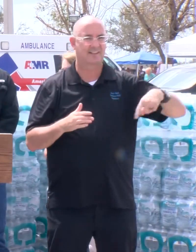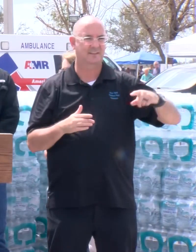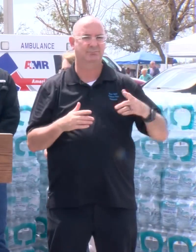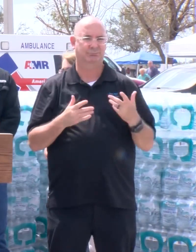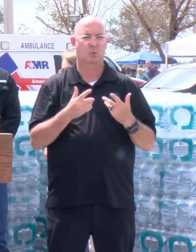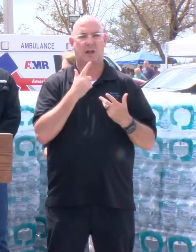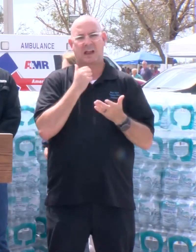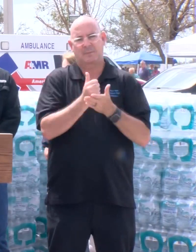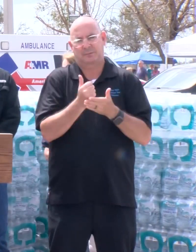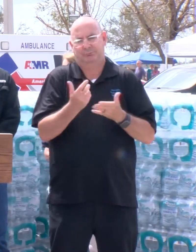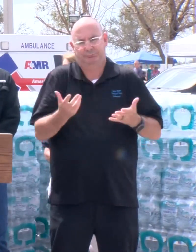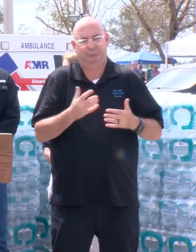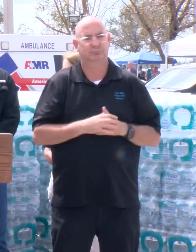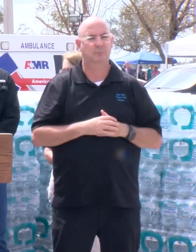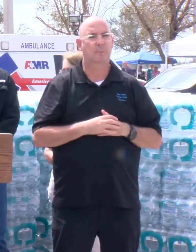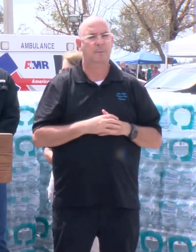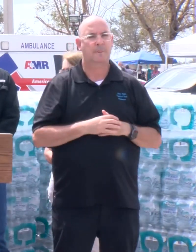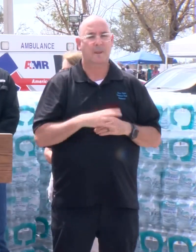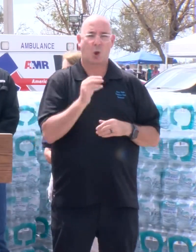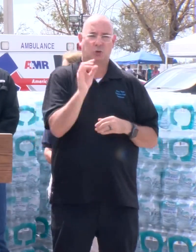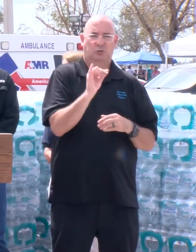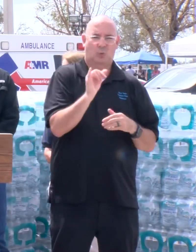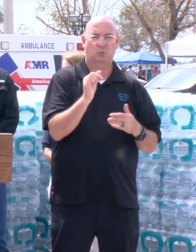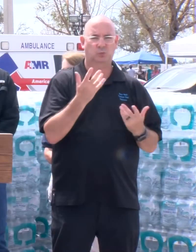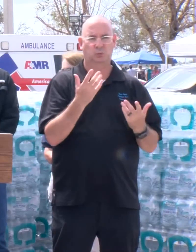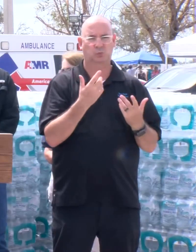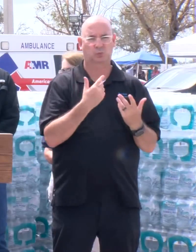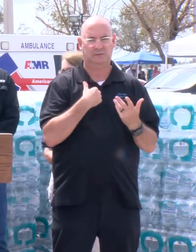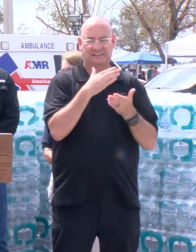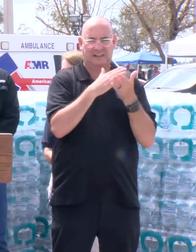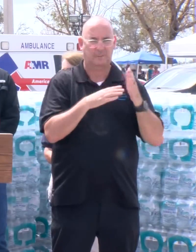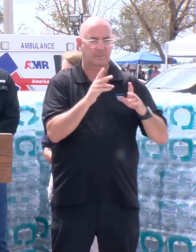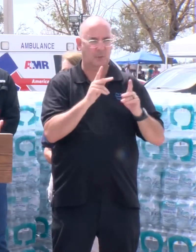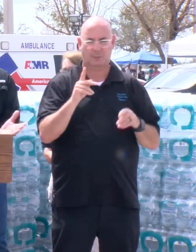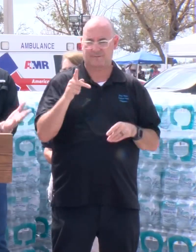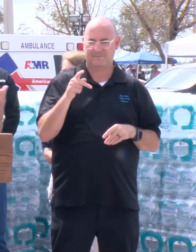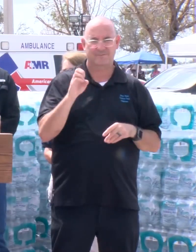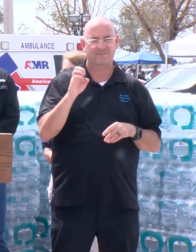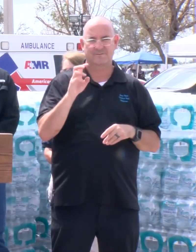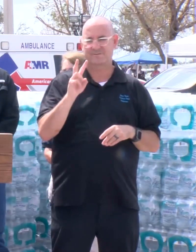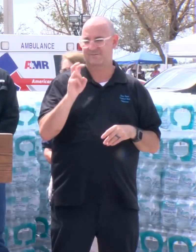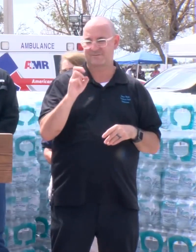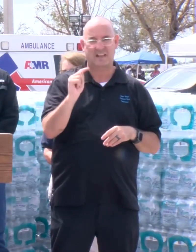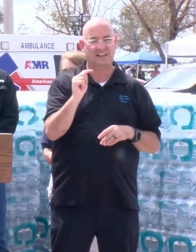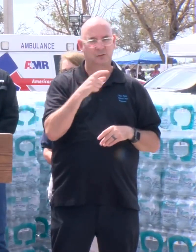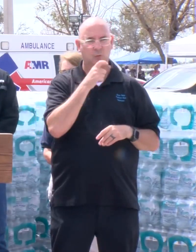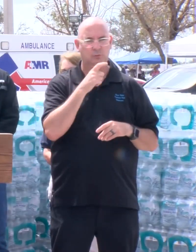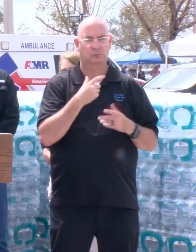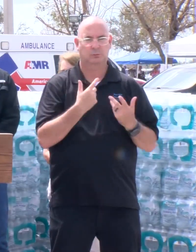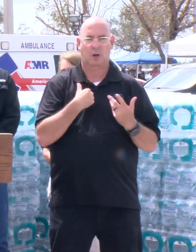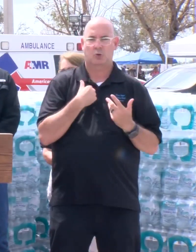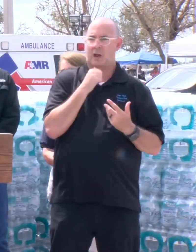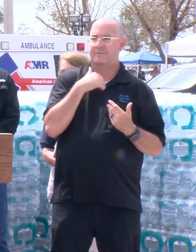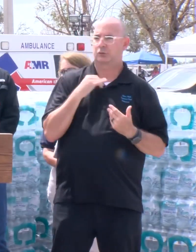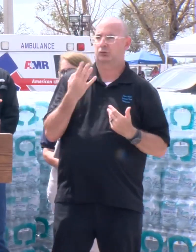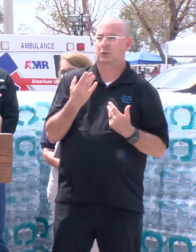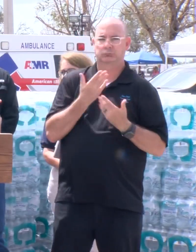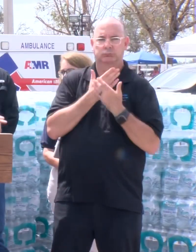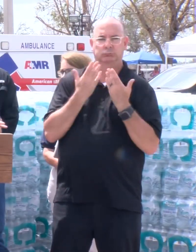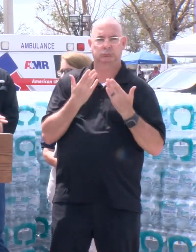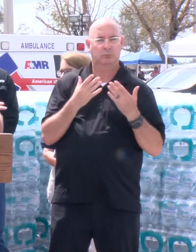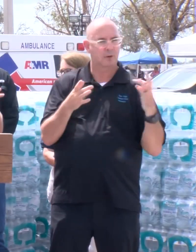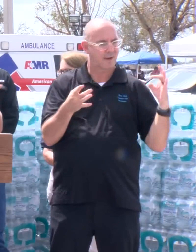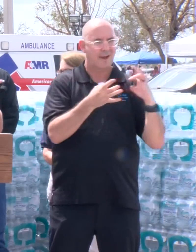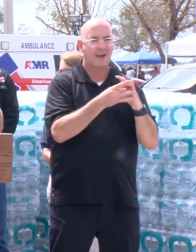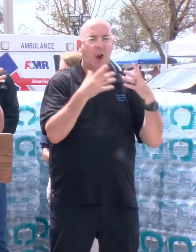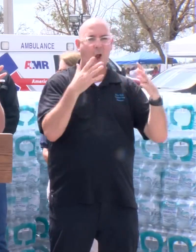leaned in and said, hey, I've got vendors who are looking for workers. And I said, well, I've got people looking for work. So we stood up a website immediately. You can learn all about